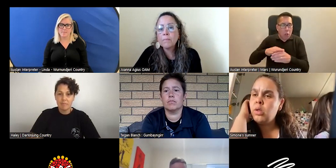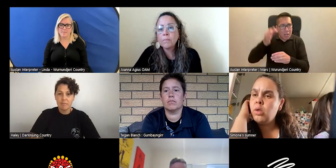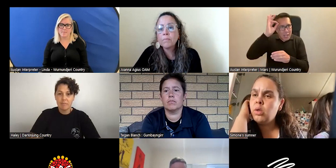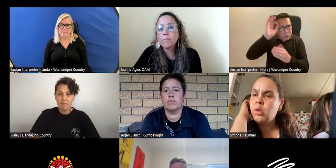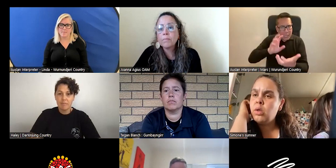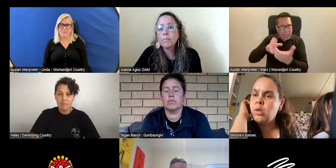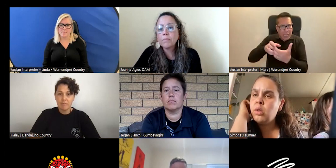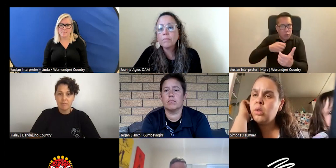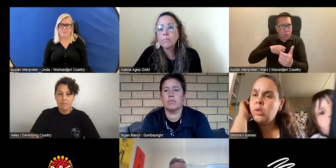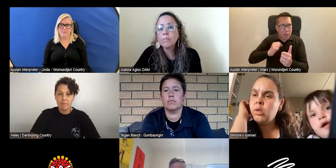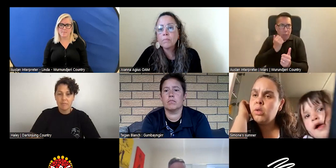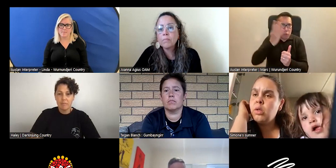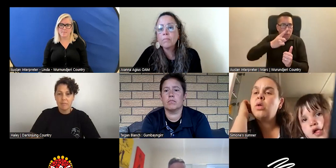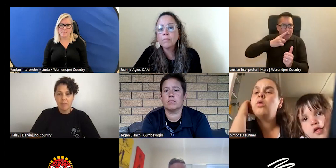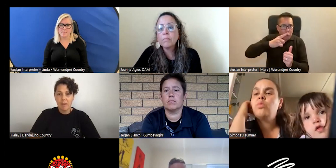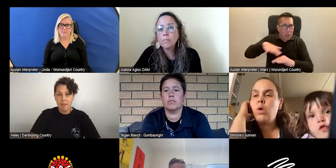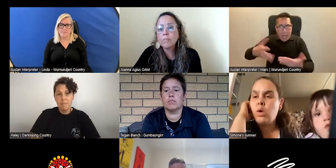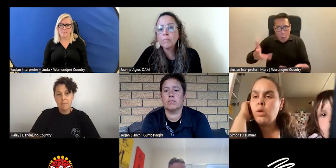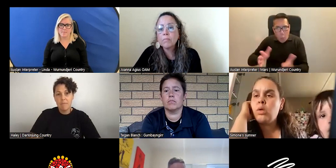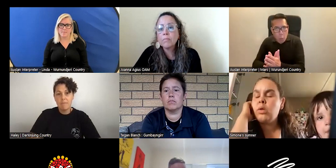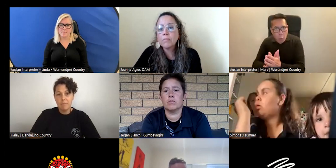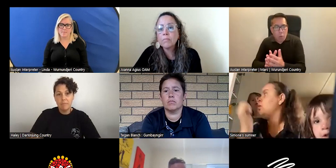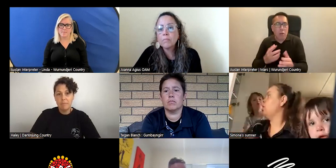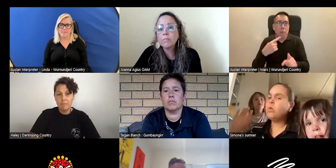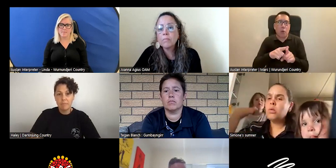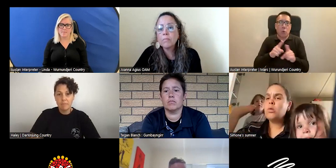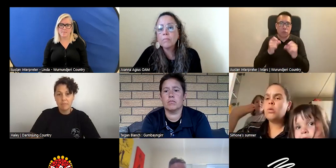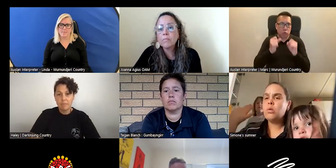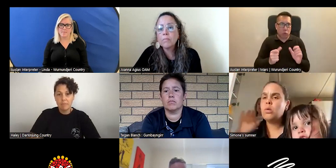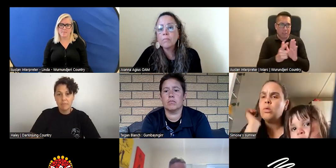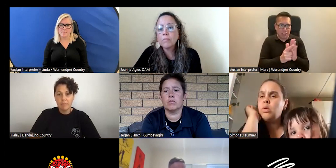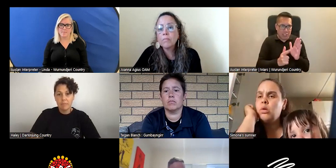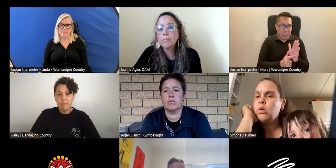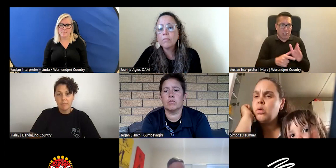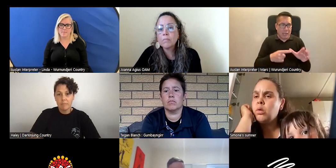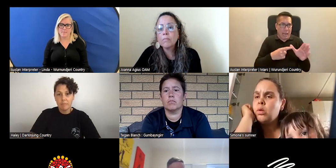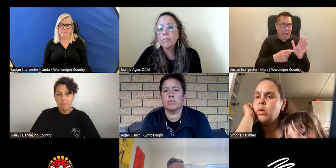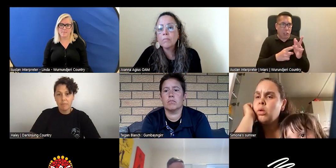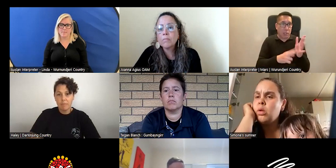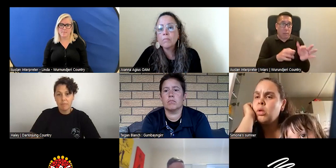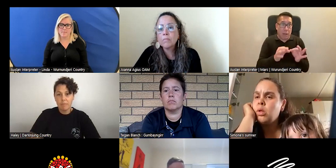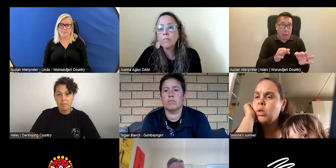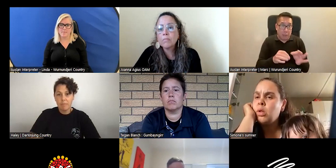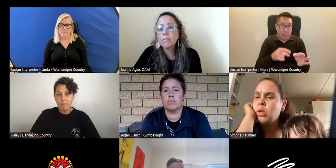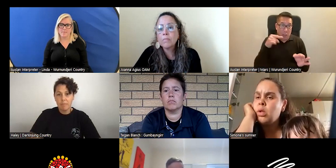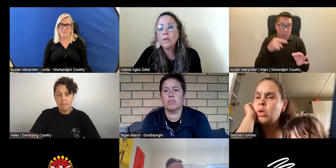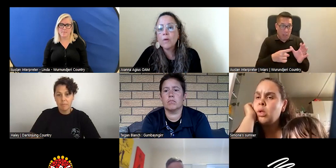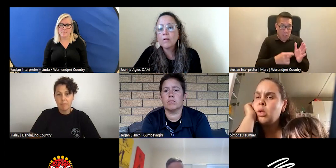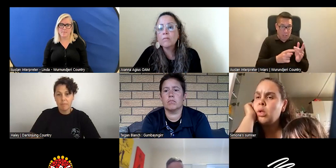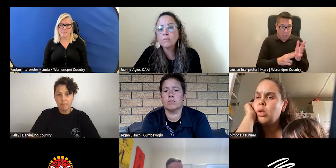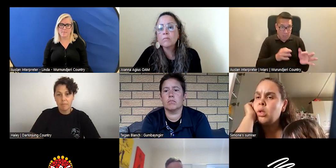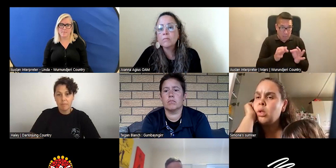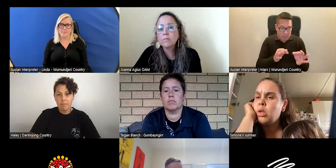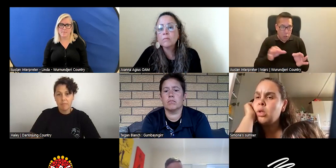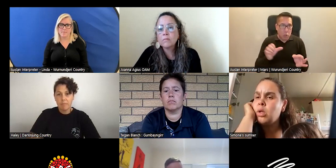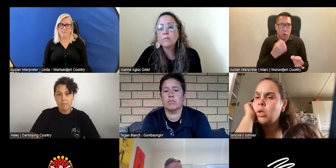members on the ground, and also having strong reconciliation action plans. And those reconciliation plans should have